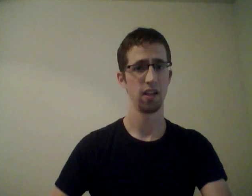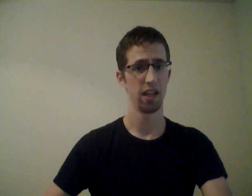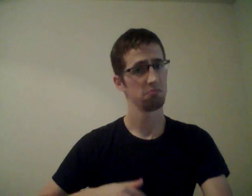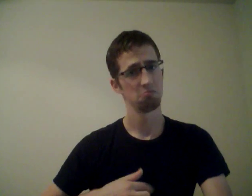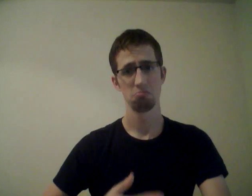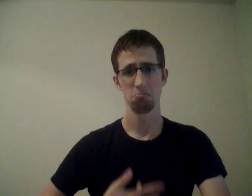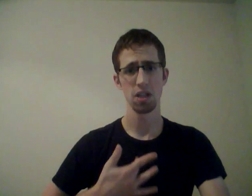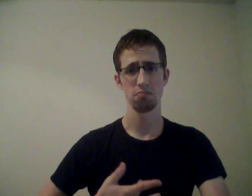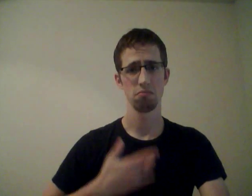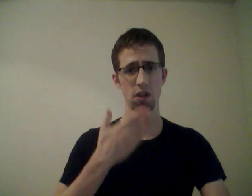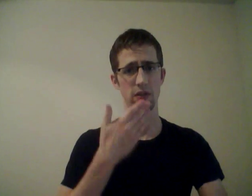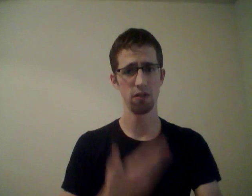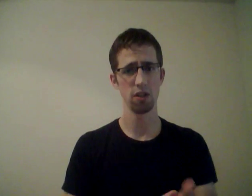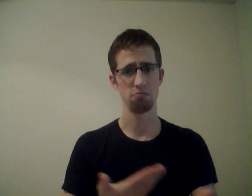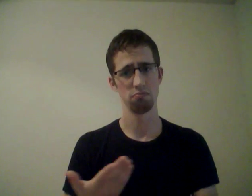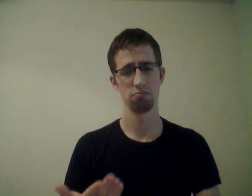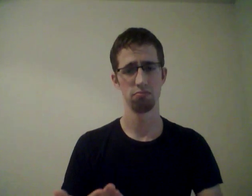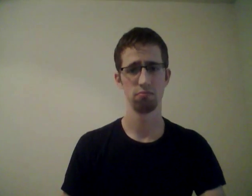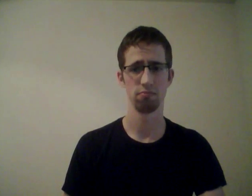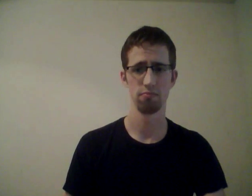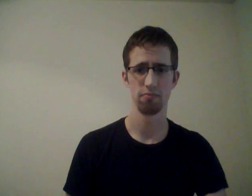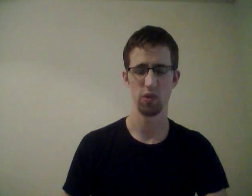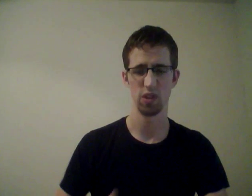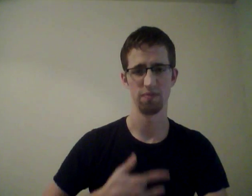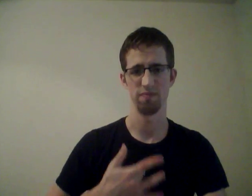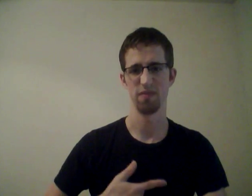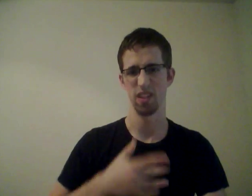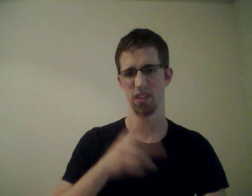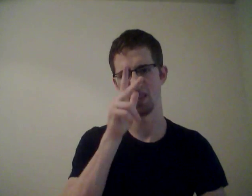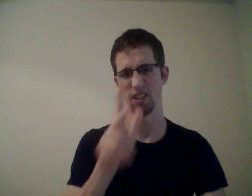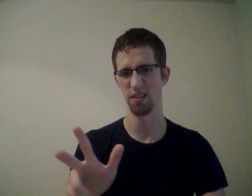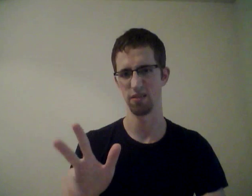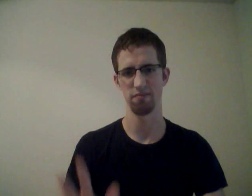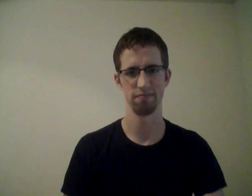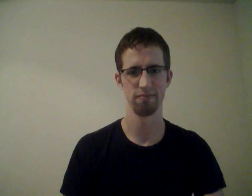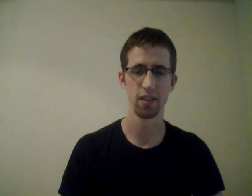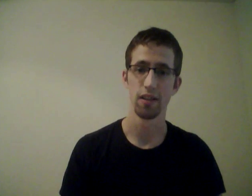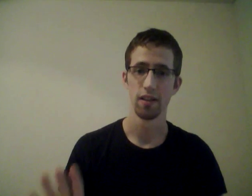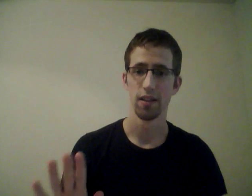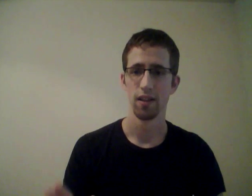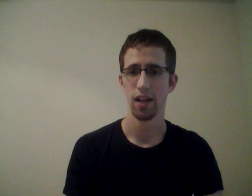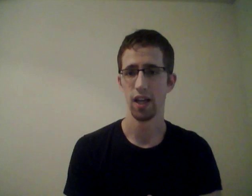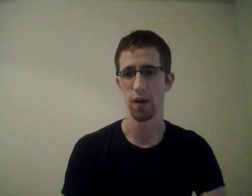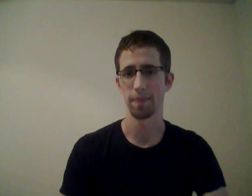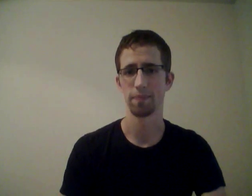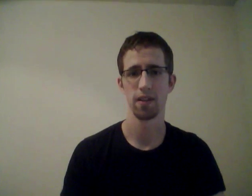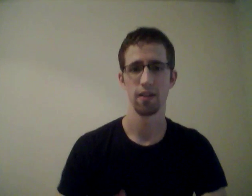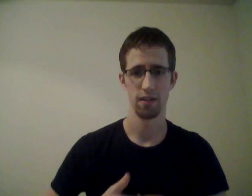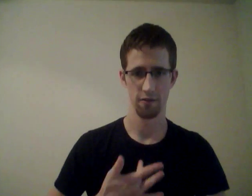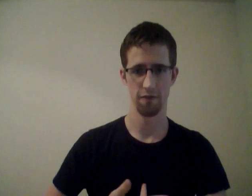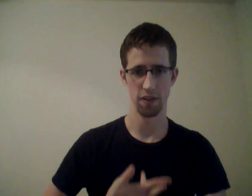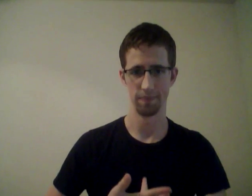Like, yeah, I feel good. Or I feel lousy. Anyway, feel.